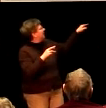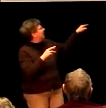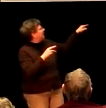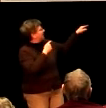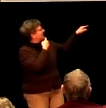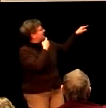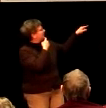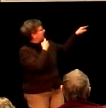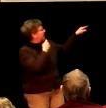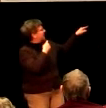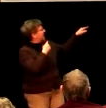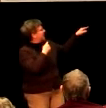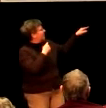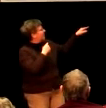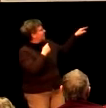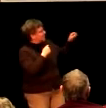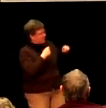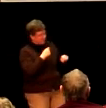I can see that you can't.